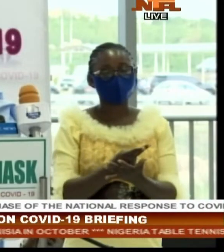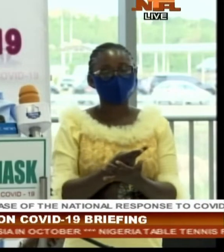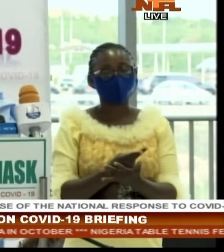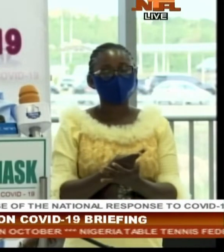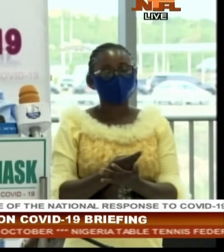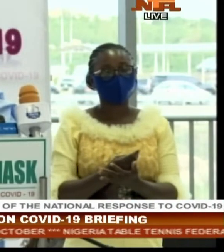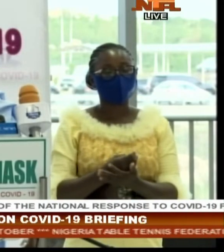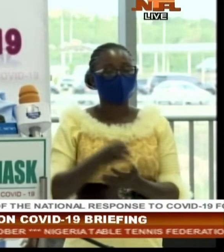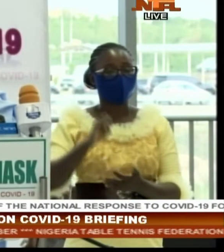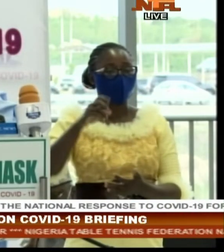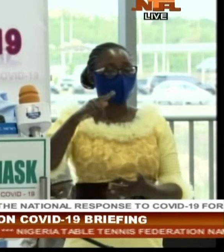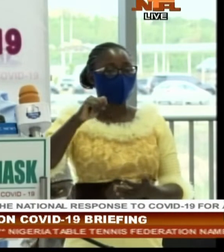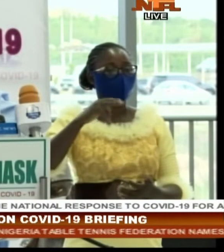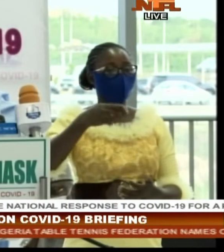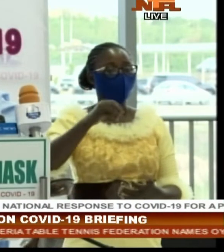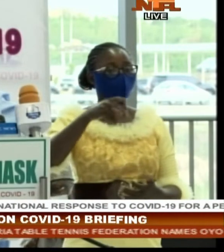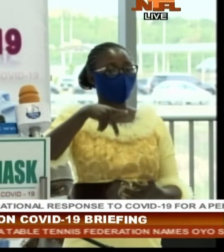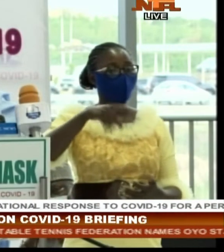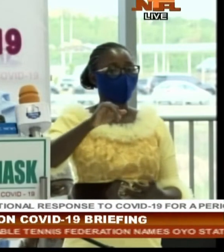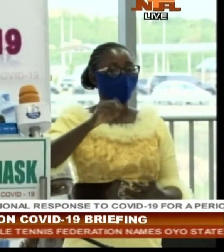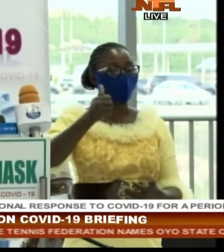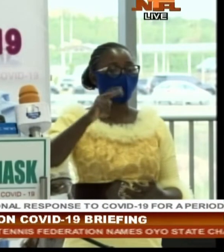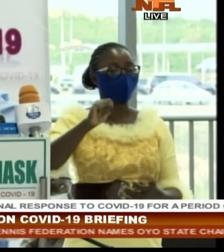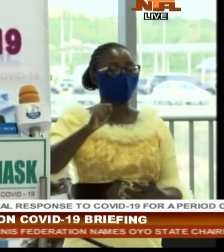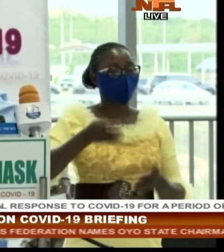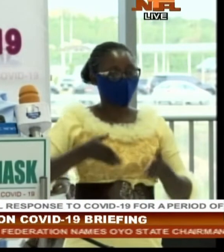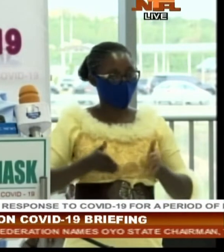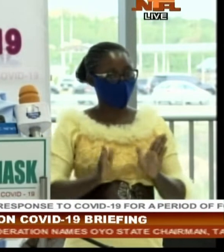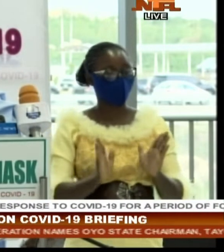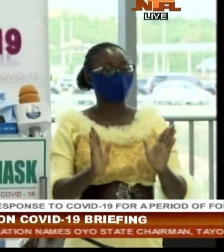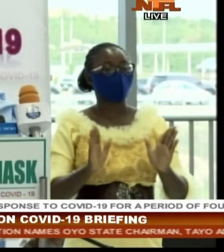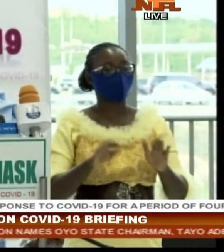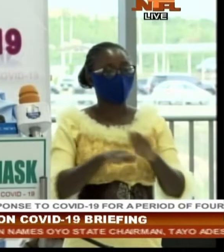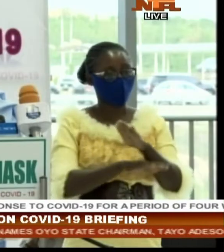Ethiopian Airlines allowed entry under COVID-19 protocols.